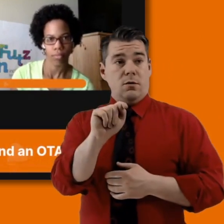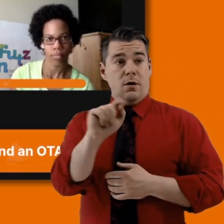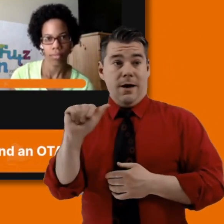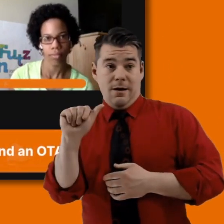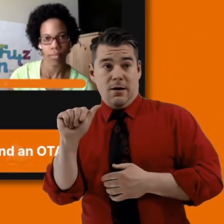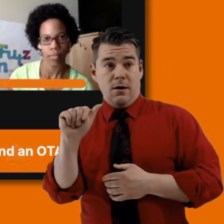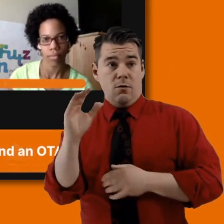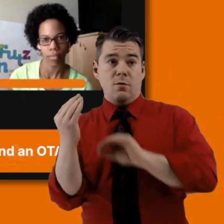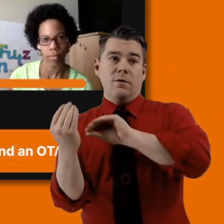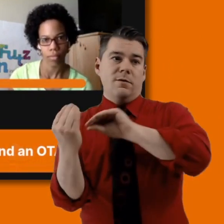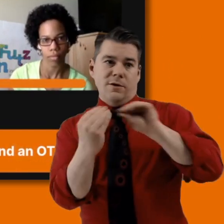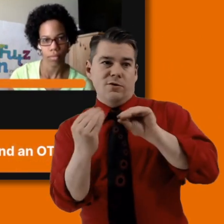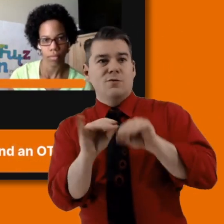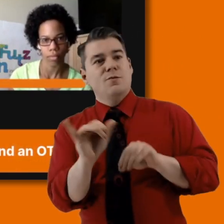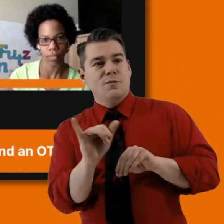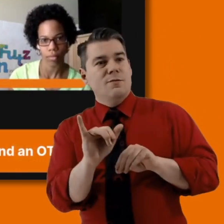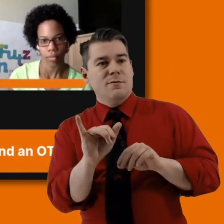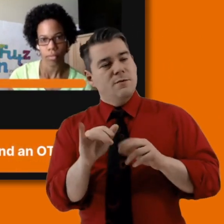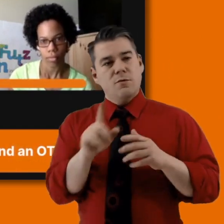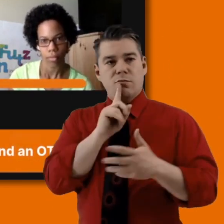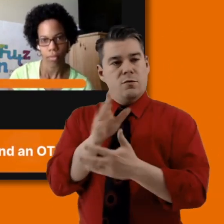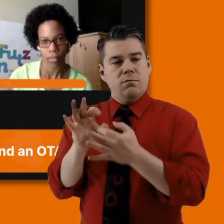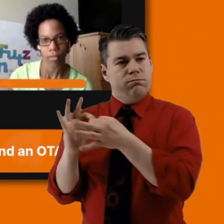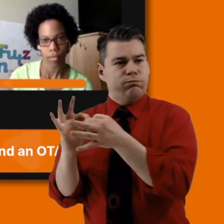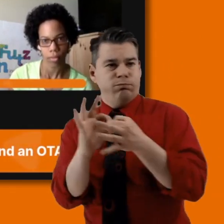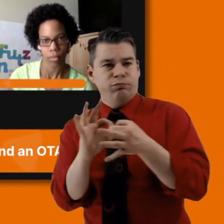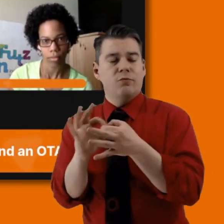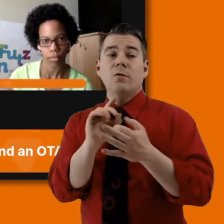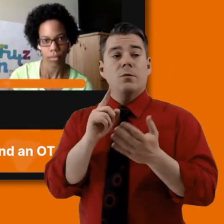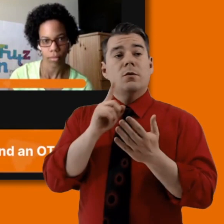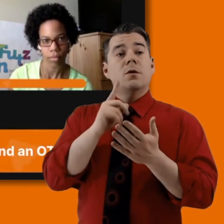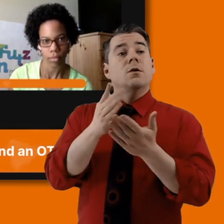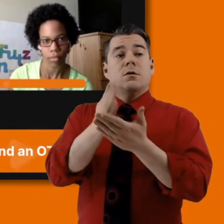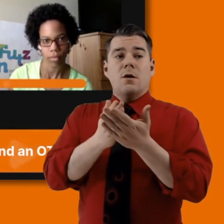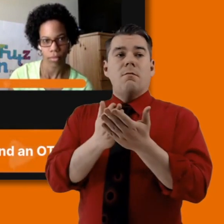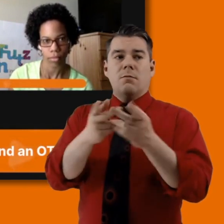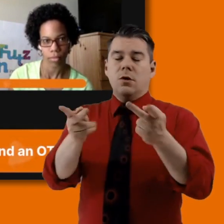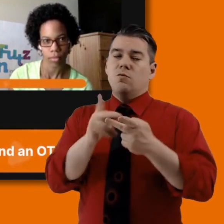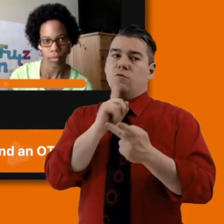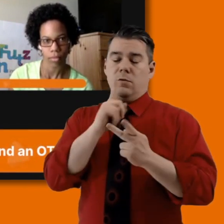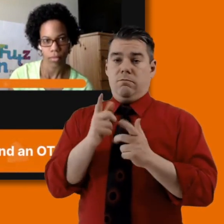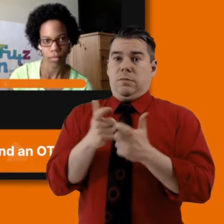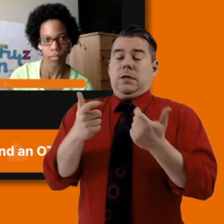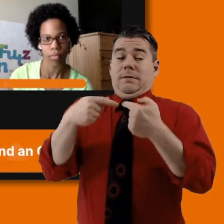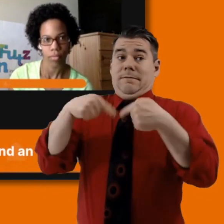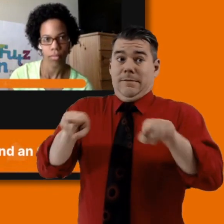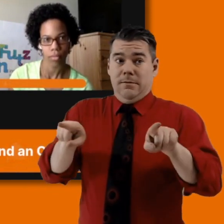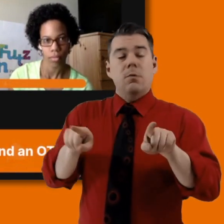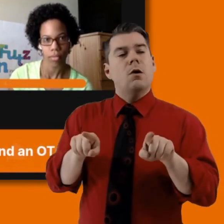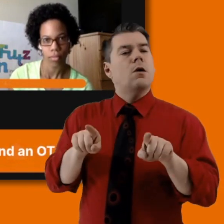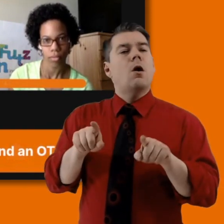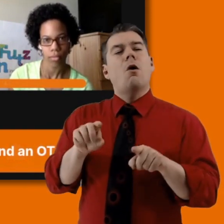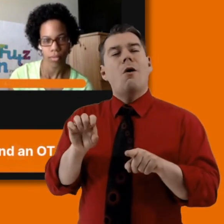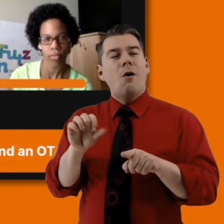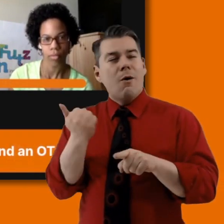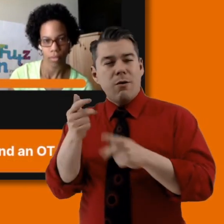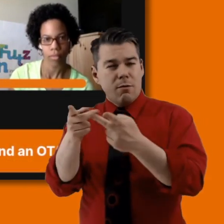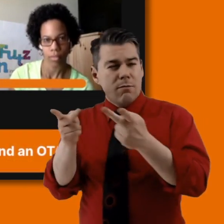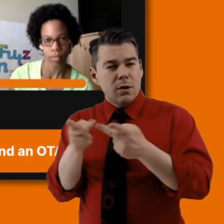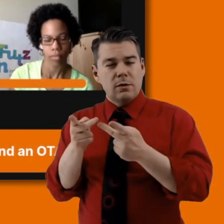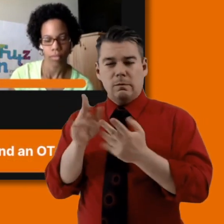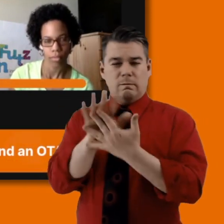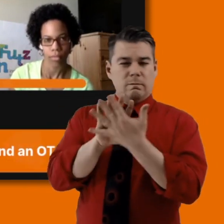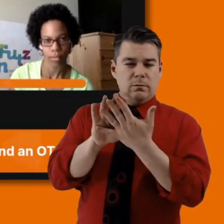it's really collaborative. And in some places, there's a really big distinction. And in some places, you can really barely tell the difference.